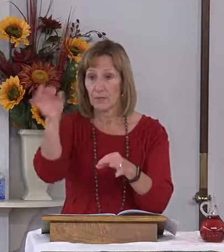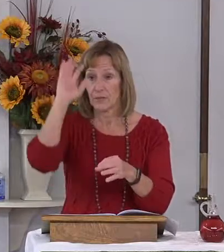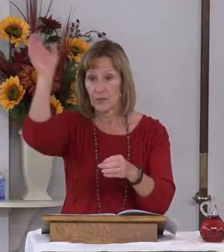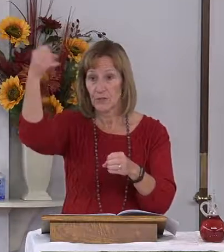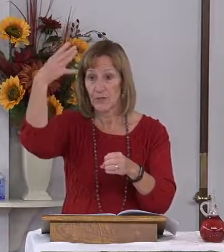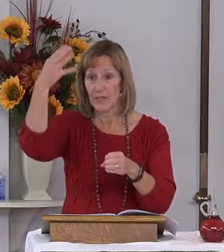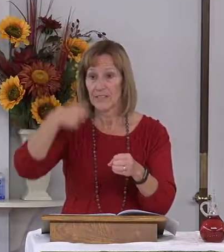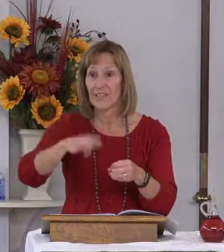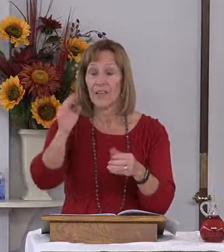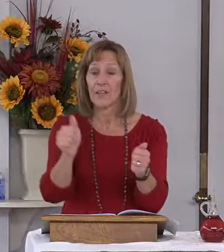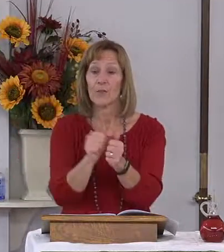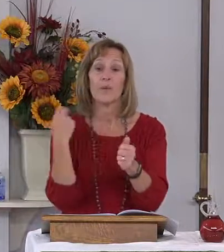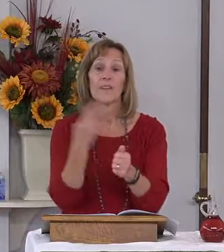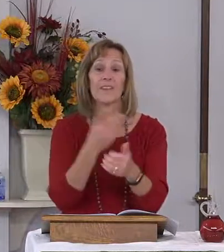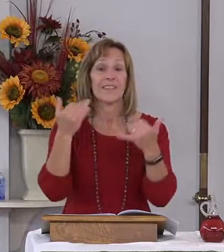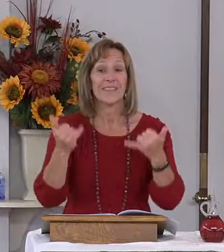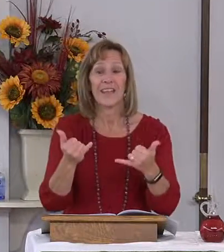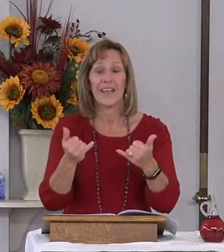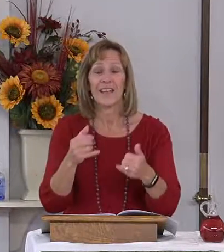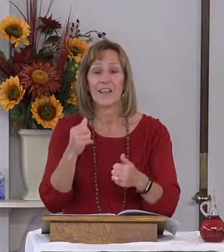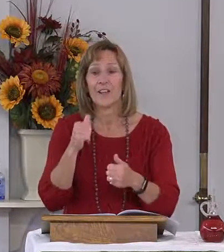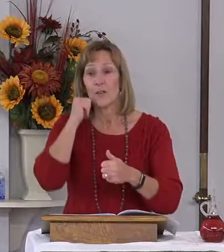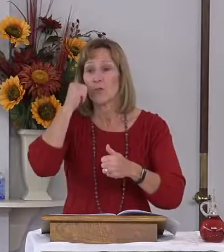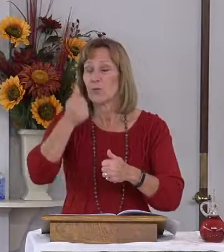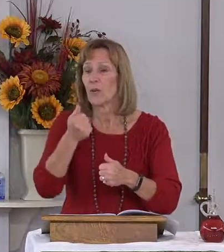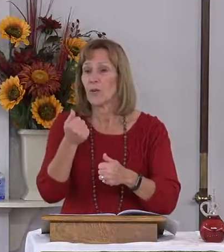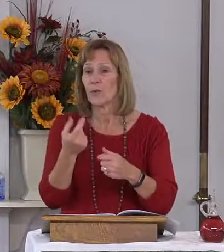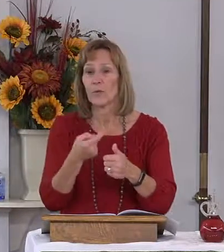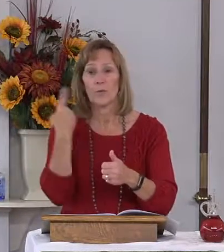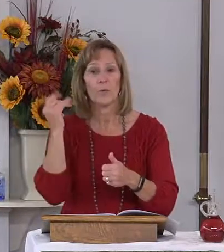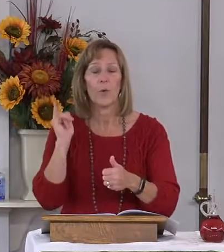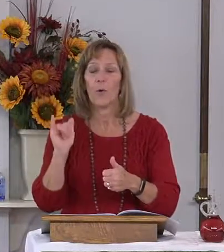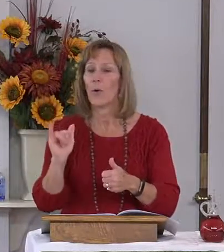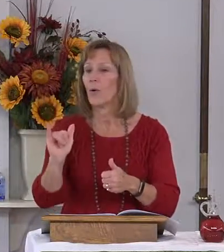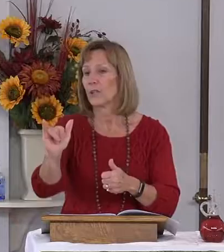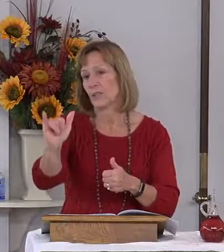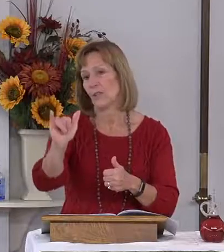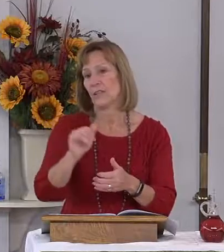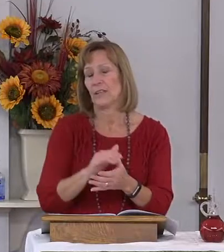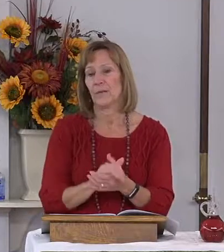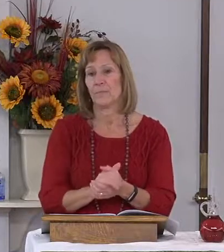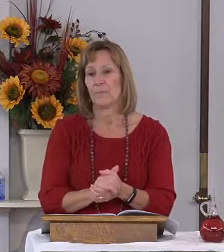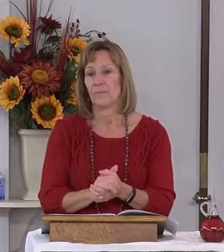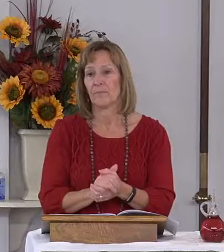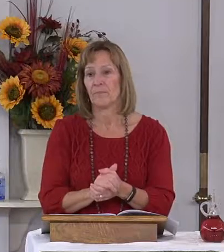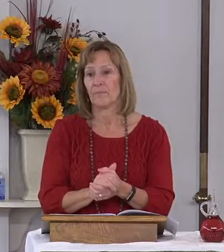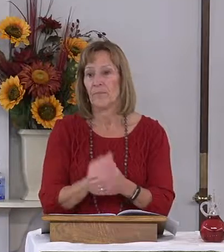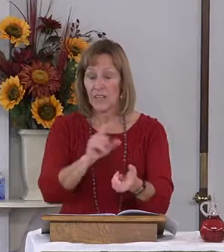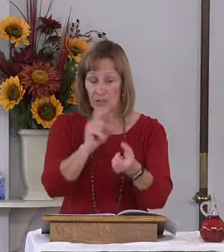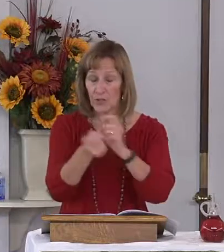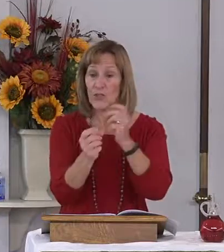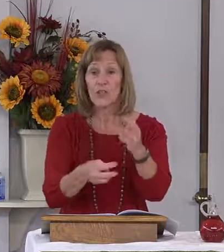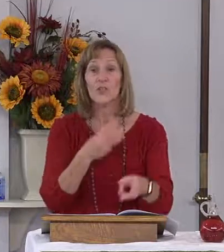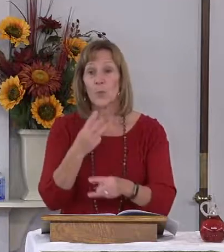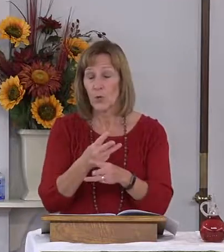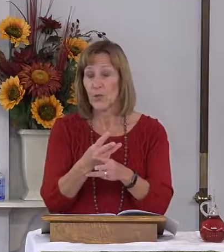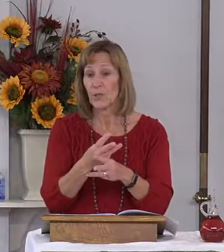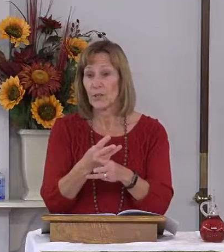us today, tomorrow, and through all eternity. And in a changing